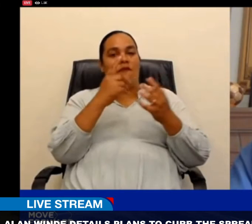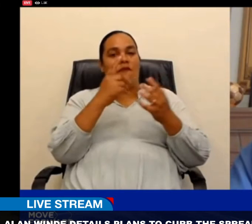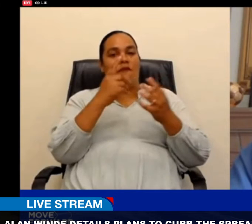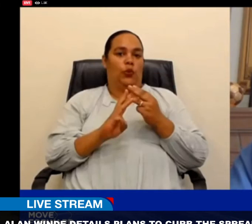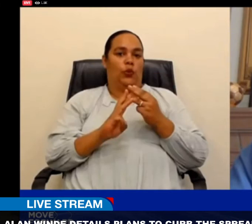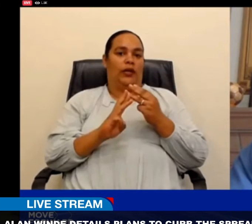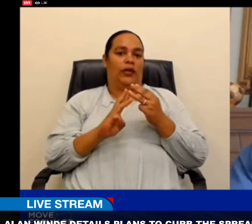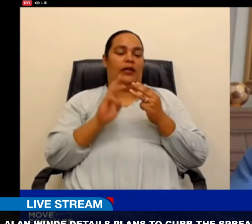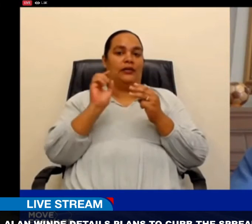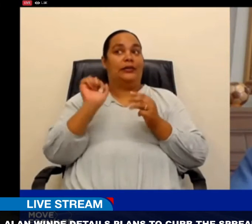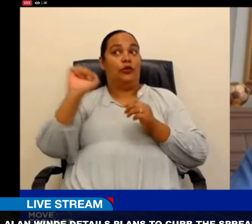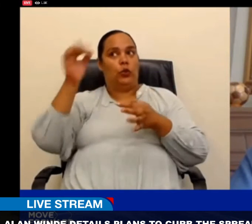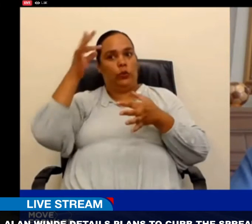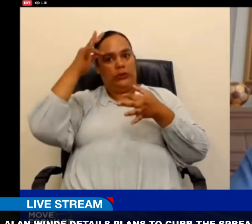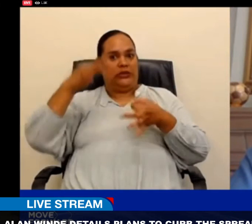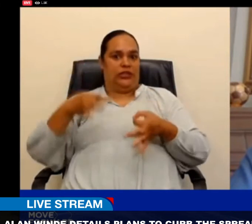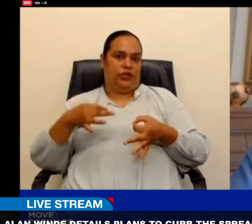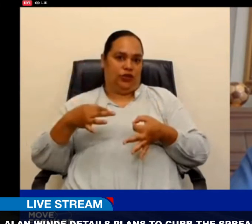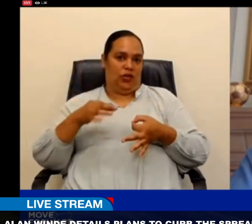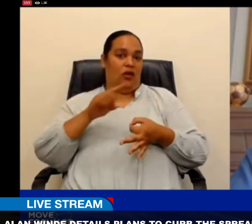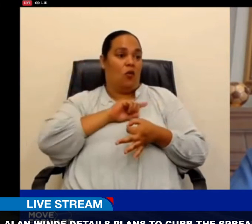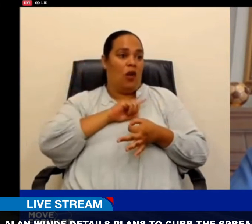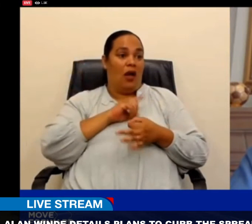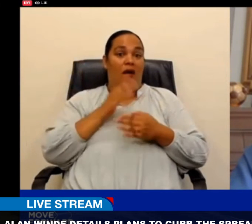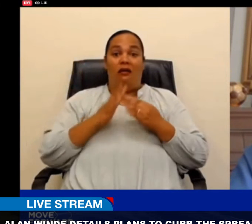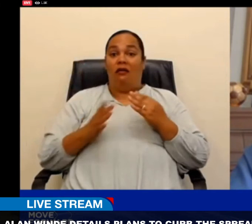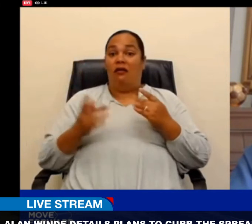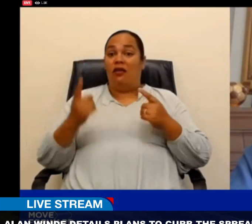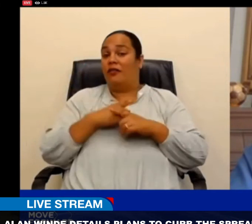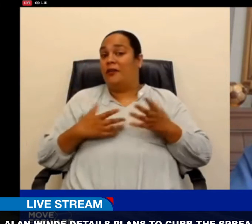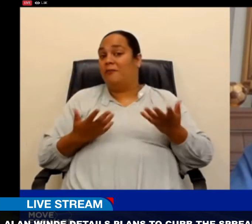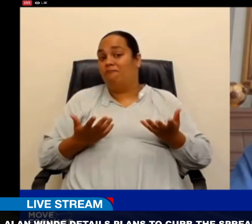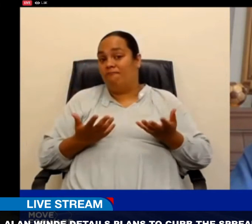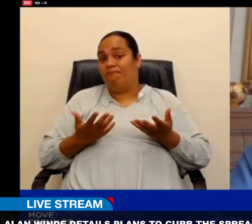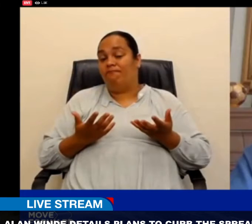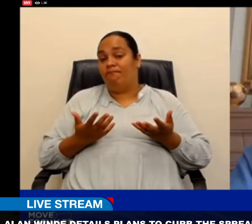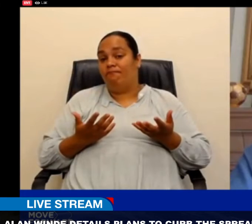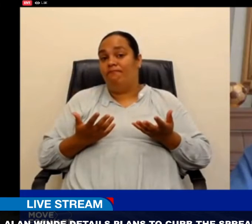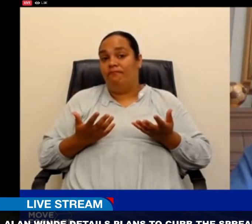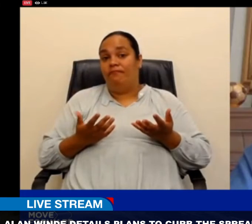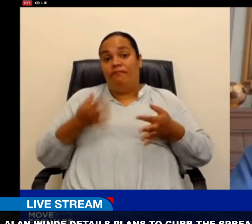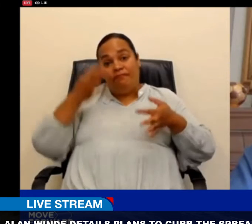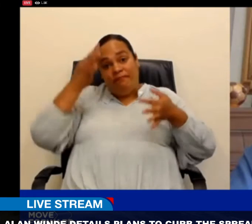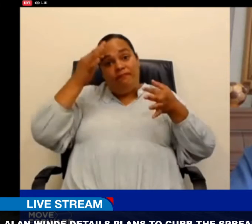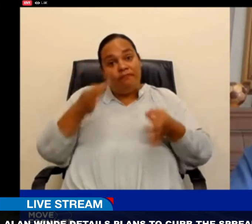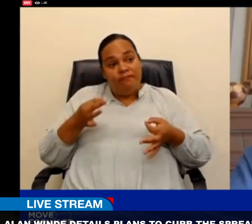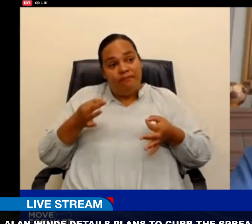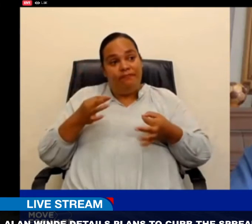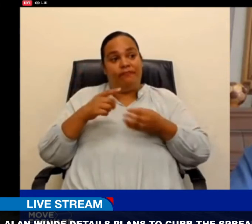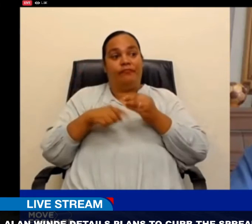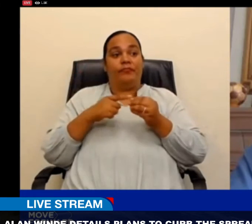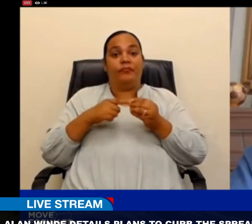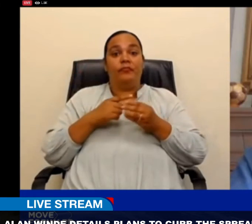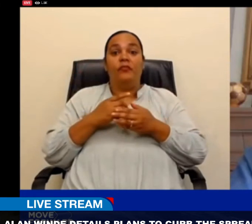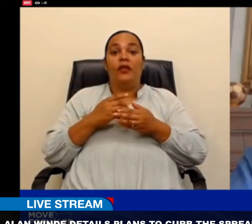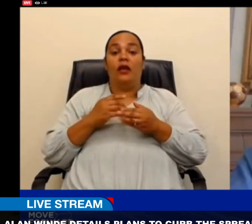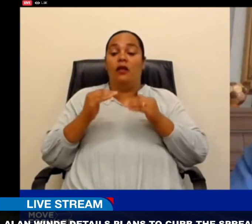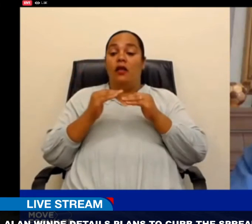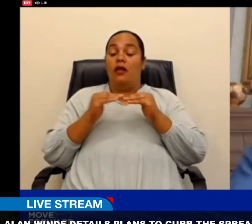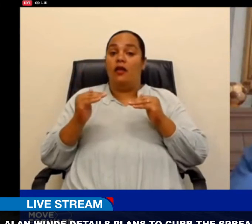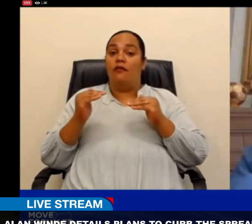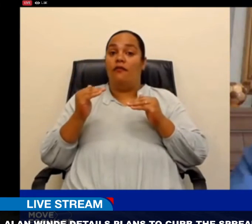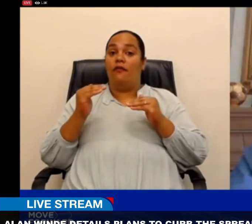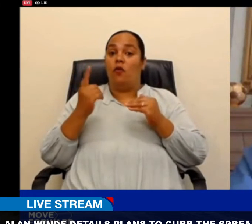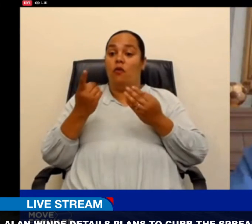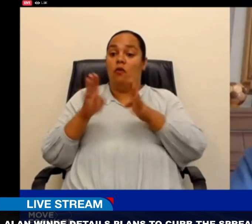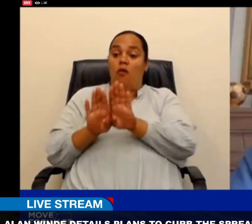PCC decision. Because obviously at the end of the day, the decisions around the level 1 lockdown or